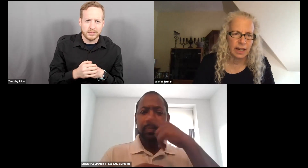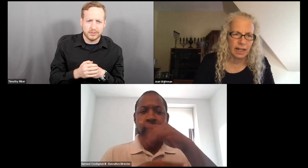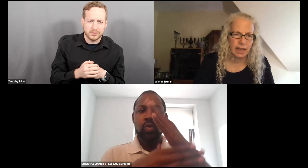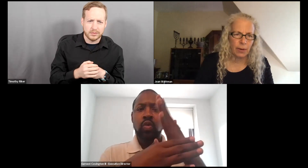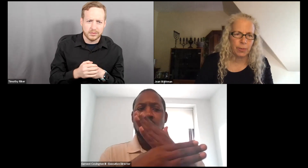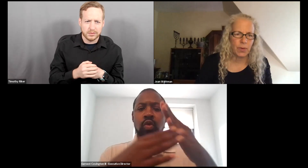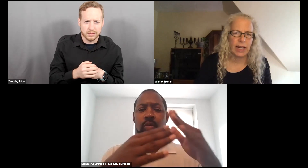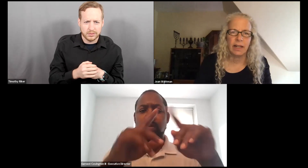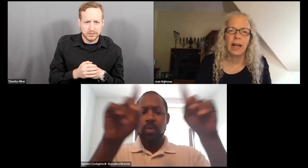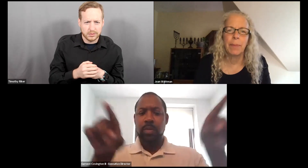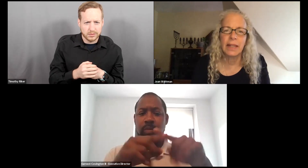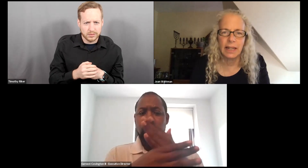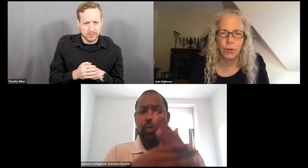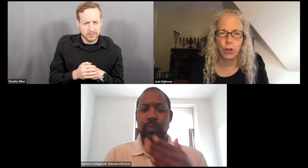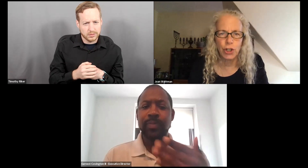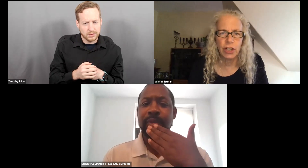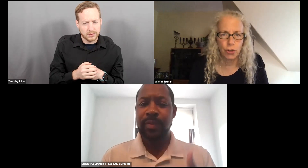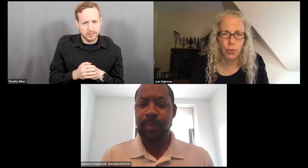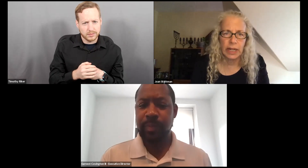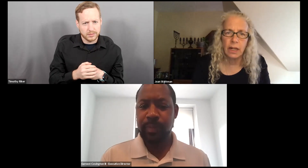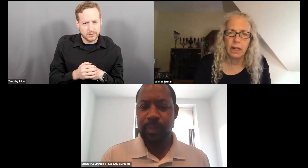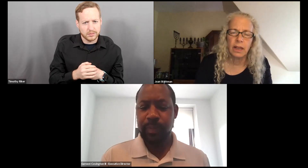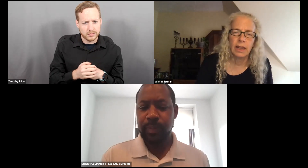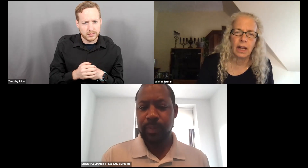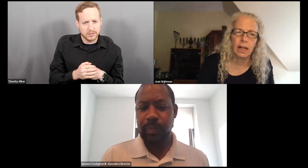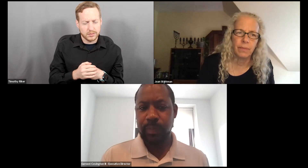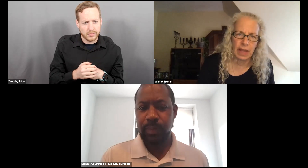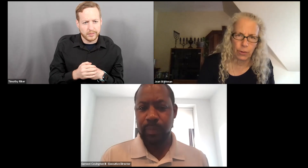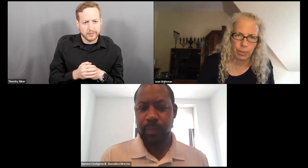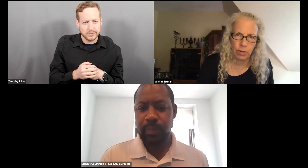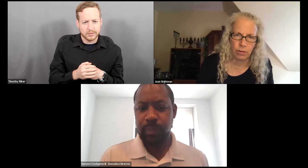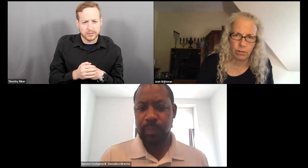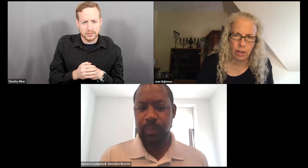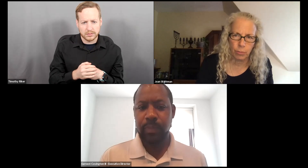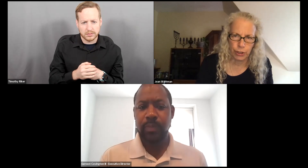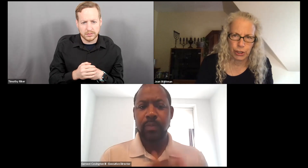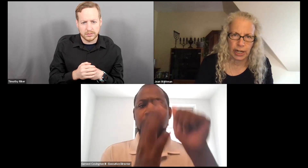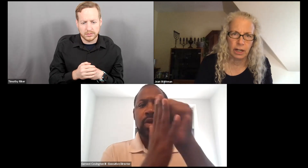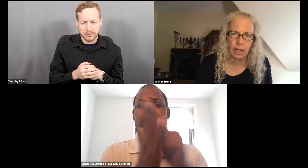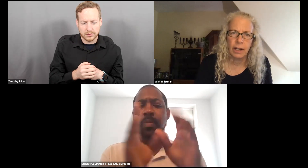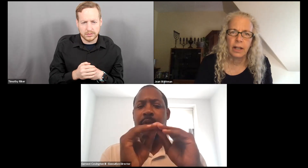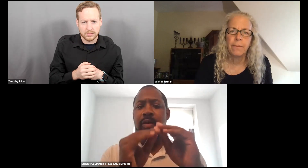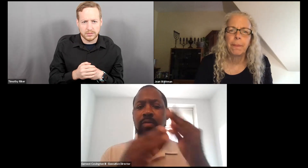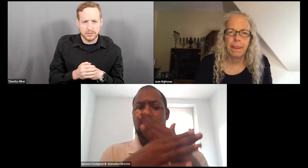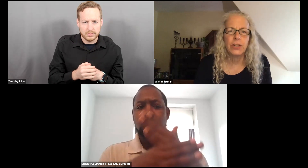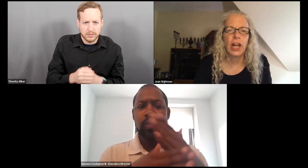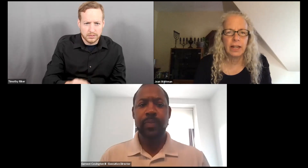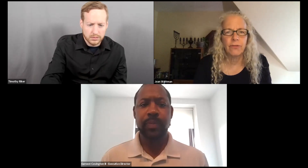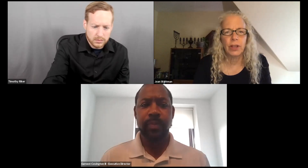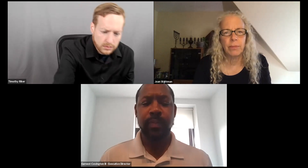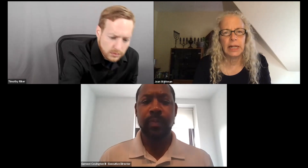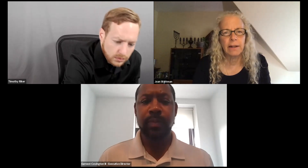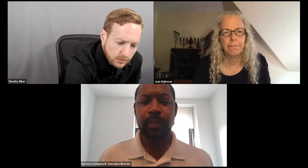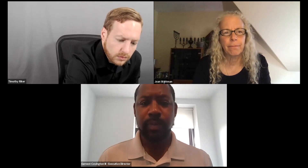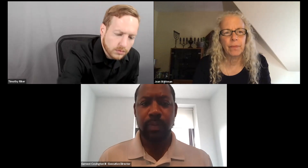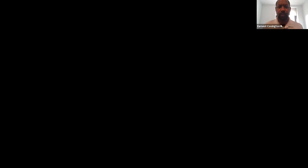late, that would be great. Yeah, Bethany, if you could share the screen, that would be appreciated. The agenda for